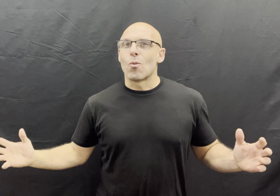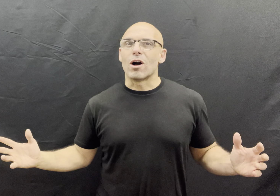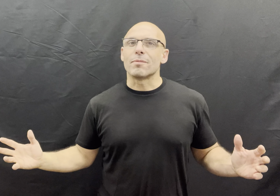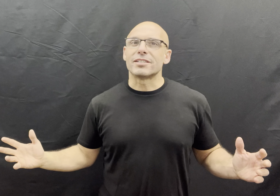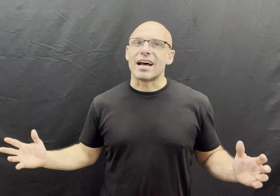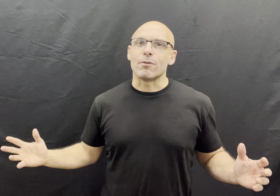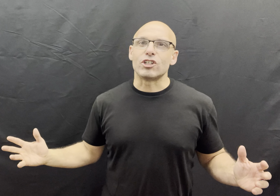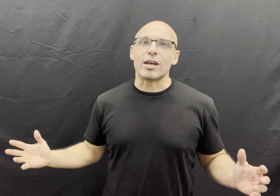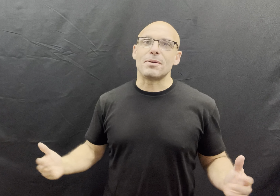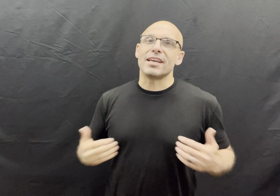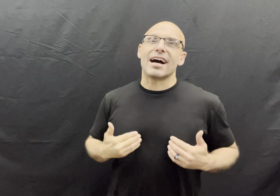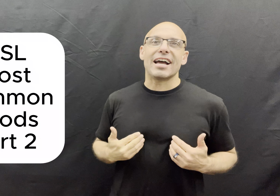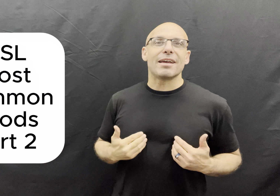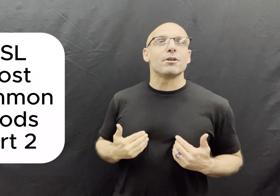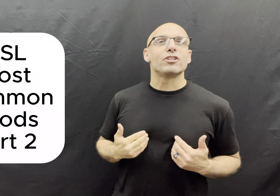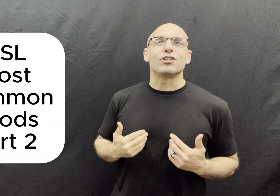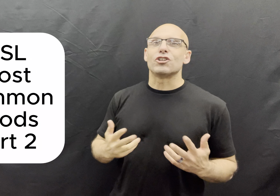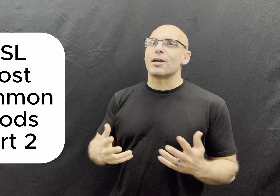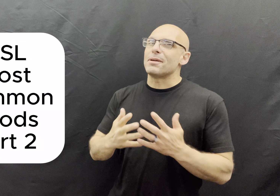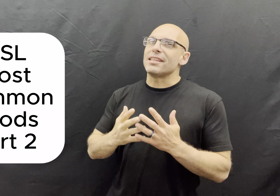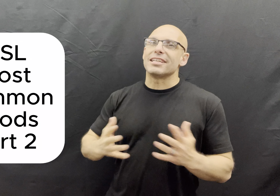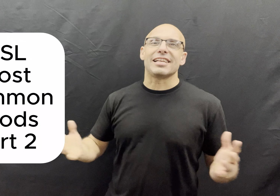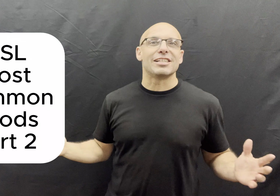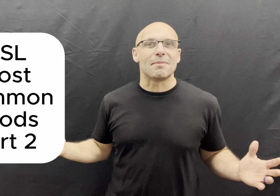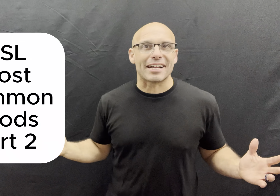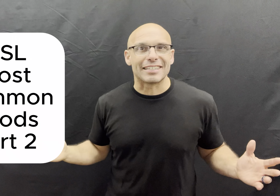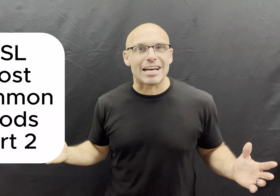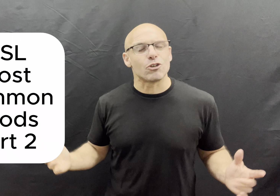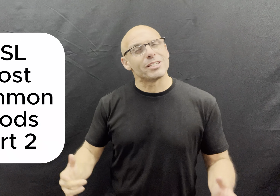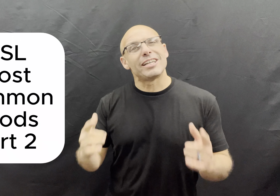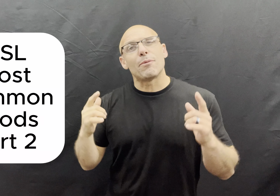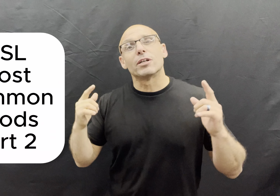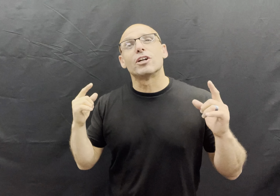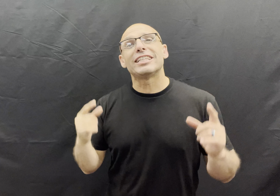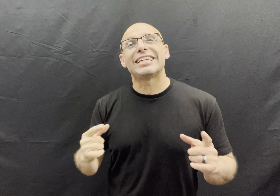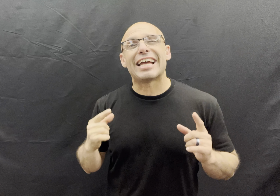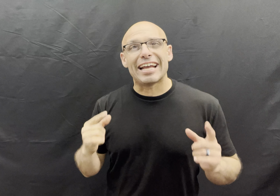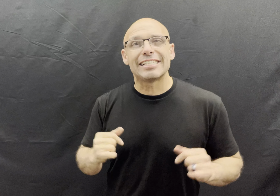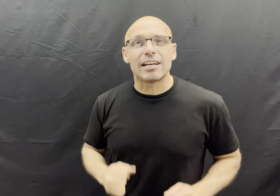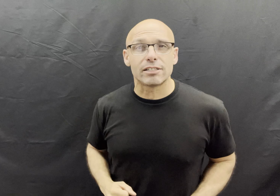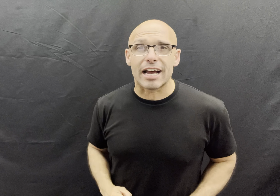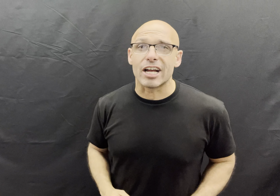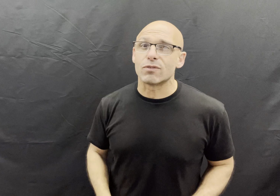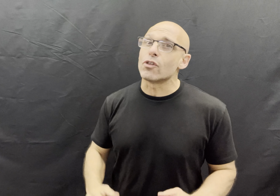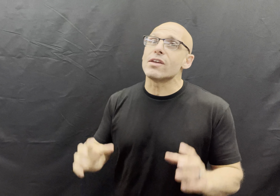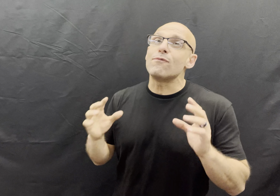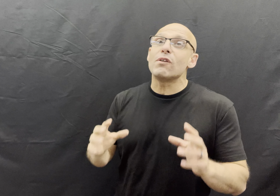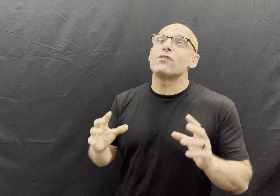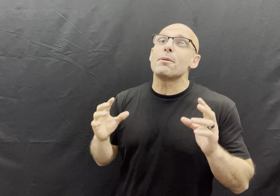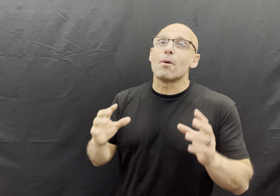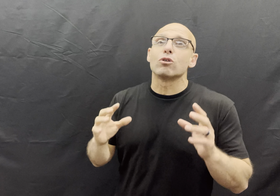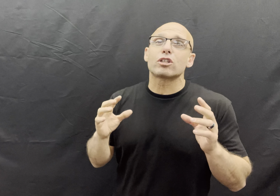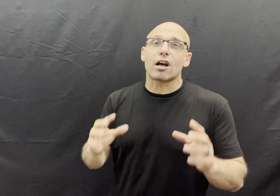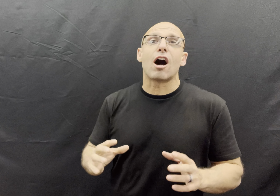Welcome to Sign with JP. I am your teacher, JP. This is my classroom, and today we're learning the ASL signs for the 50 most